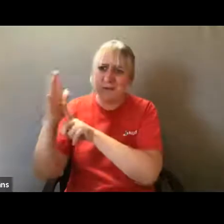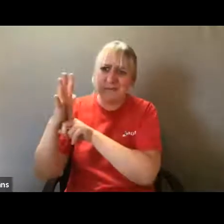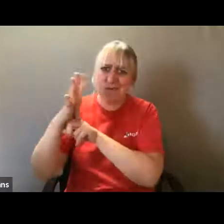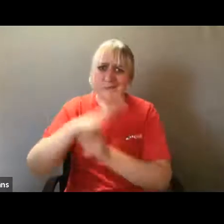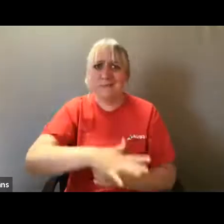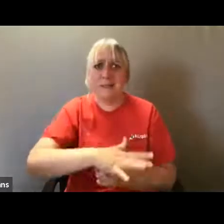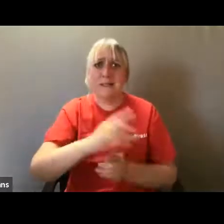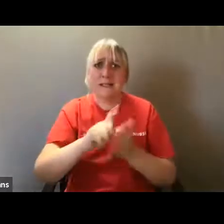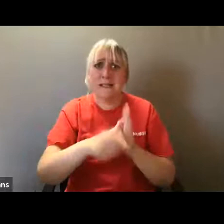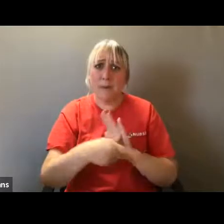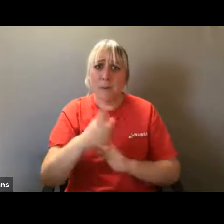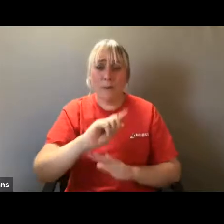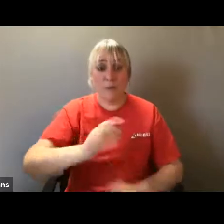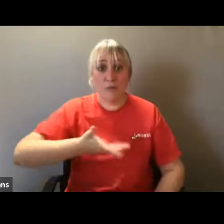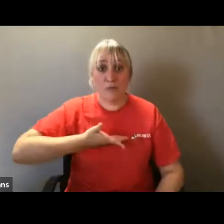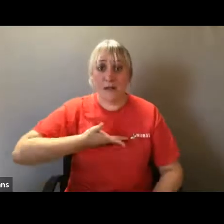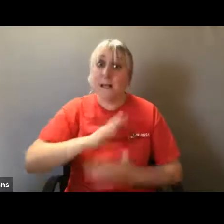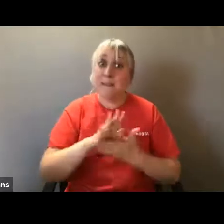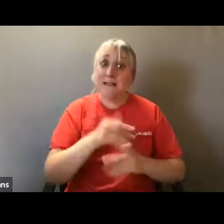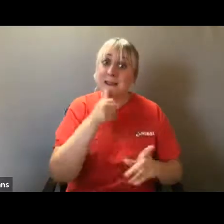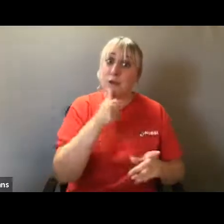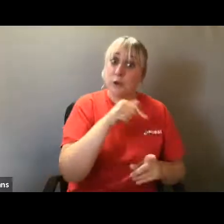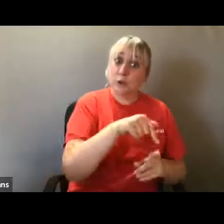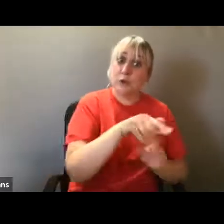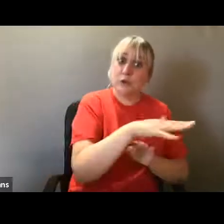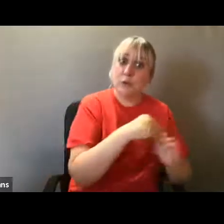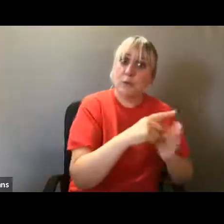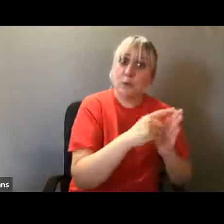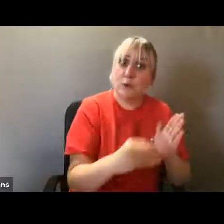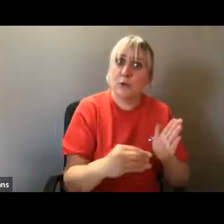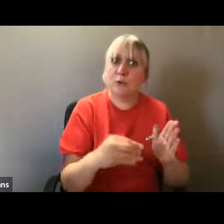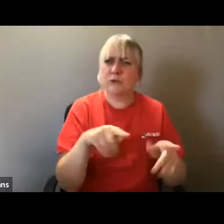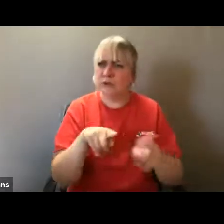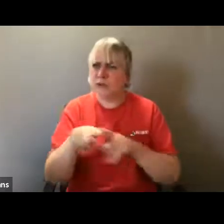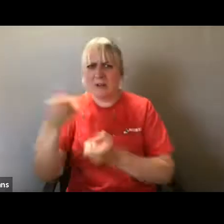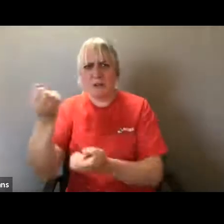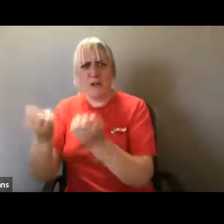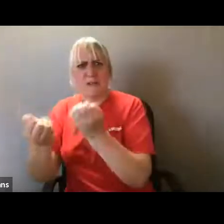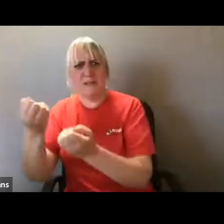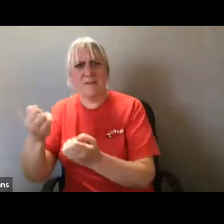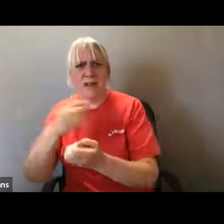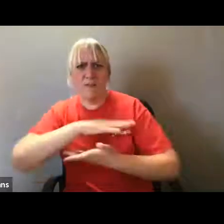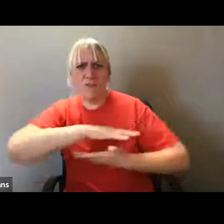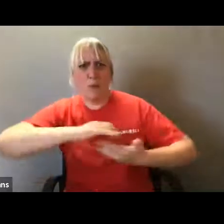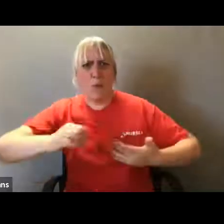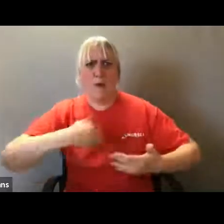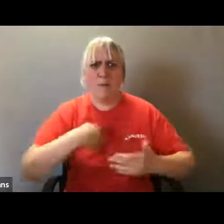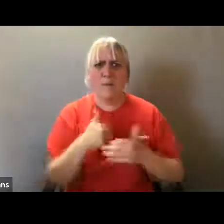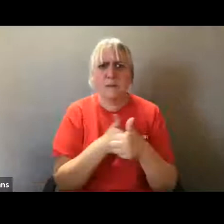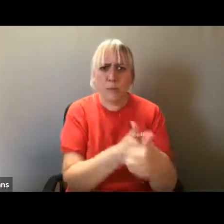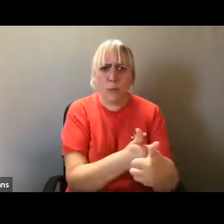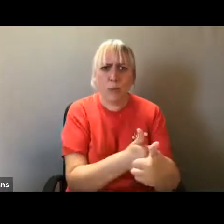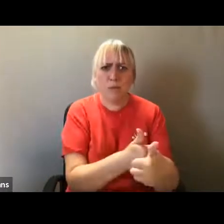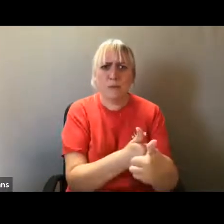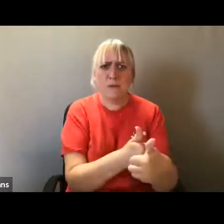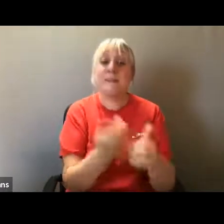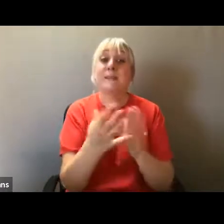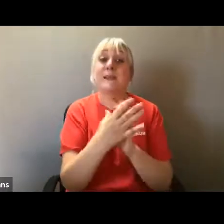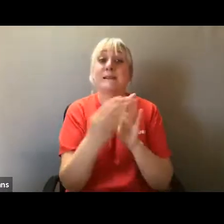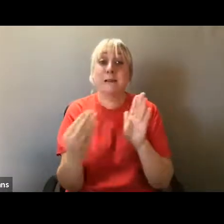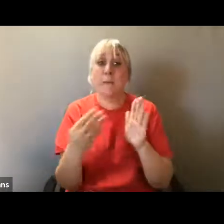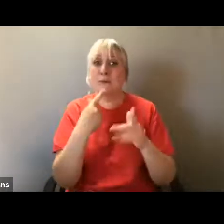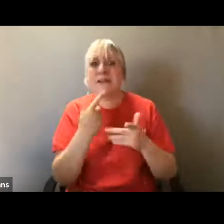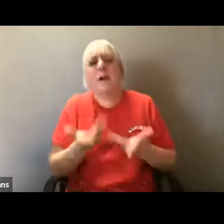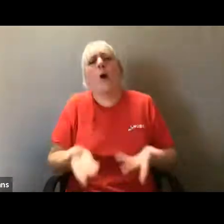sometimes, in fact, using the social model as a justification for removing support. For example, claiming that people